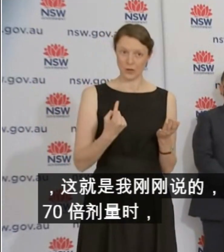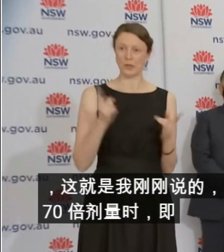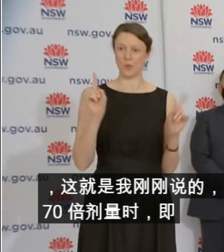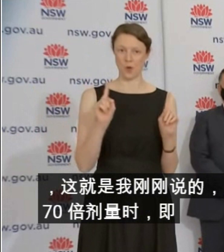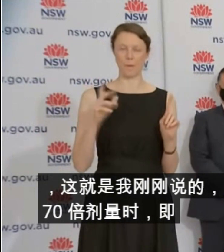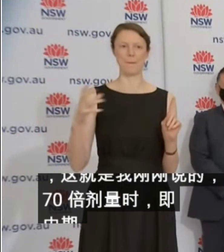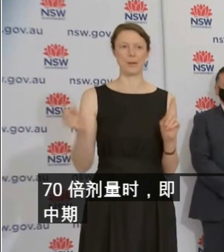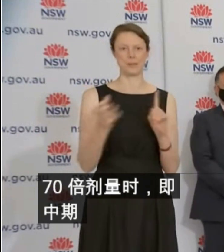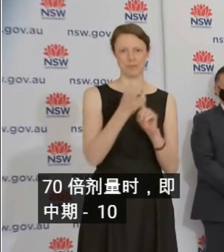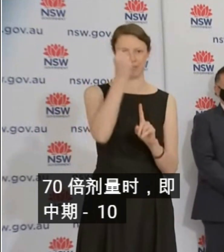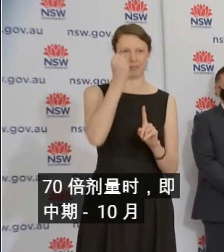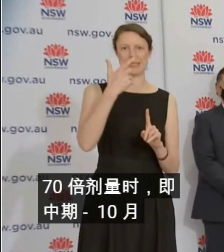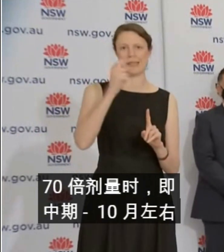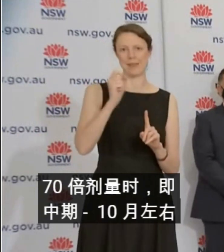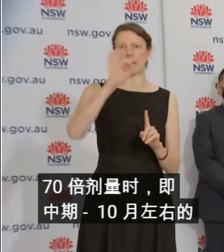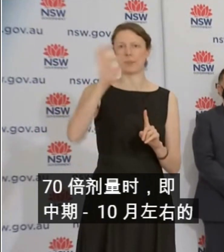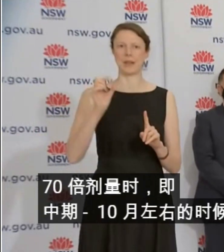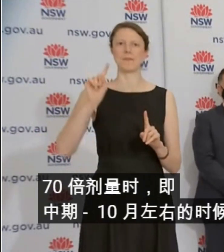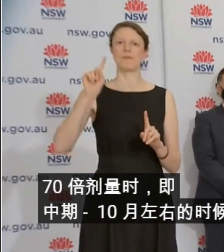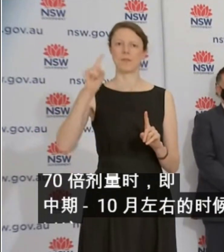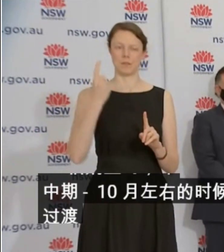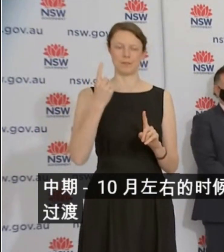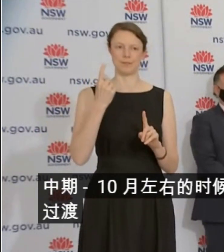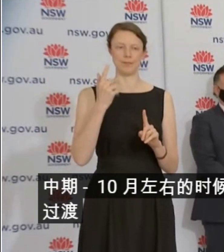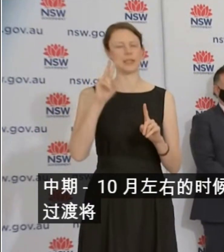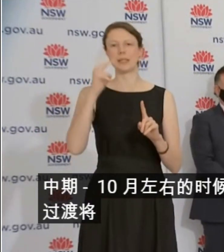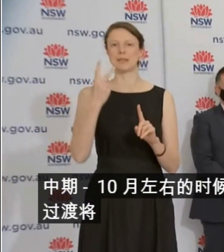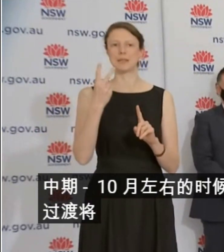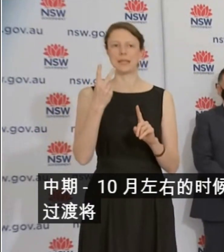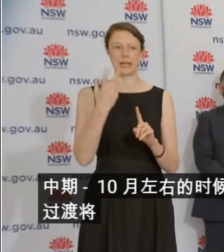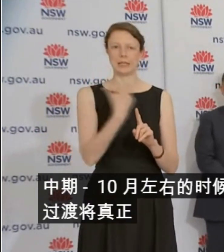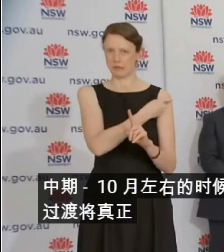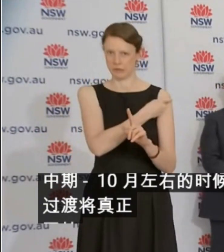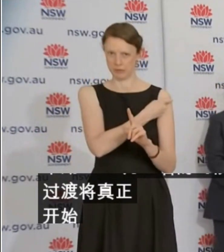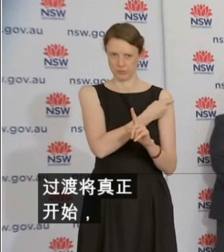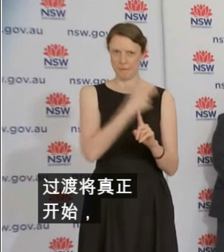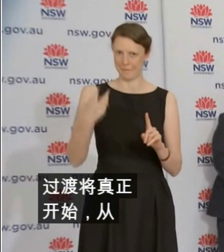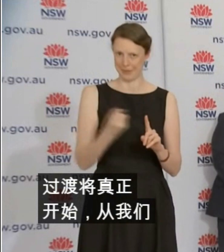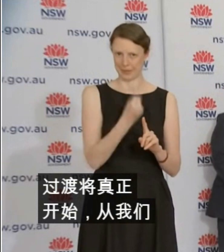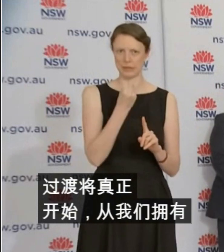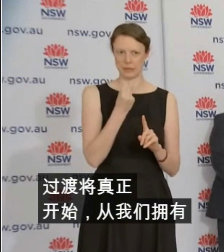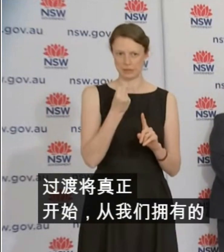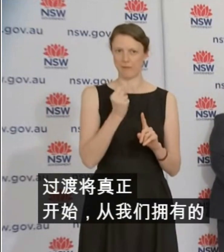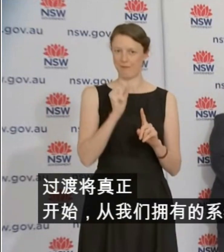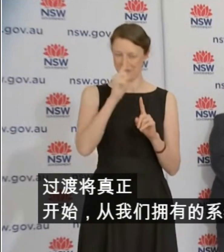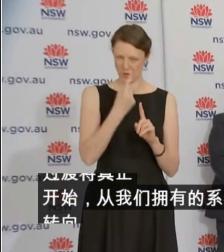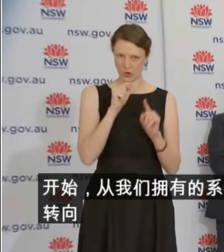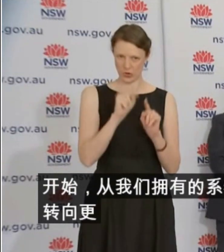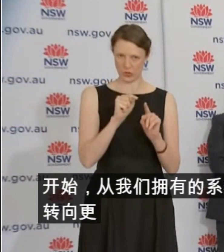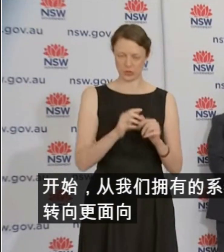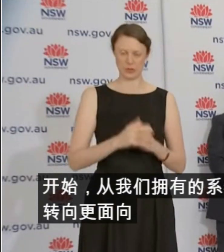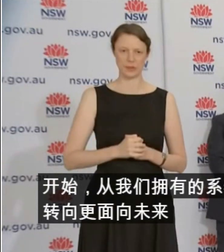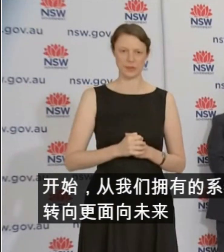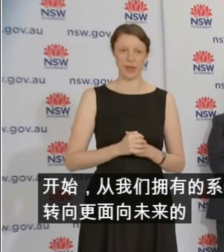which is mid-October-ish, that's when the transition will start well in earnest about going from the systems we have to a